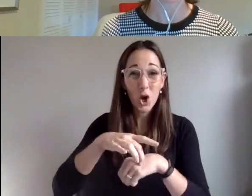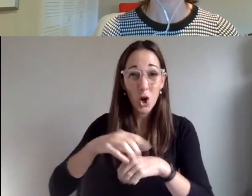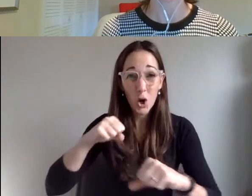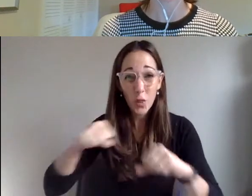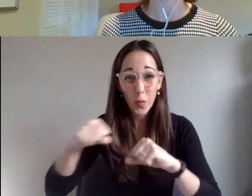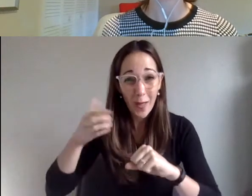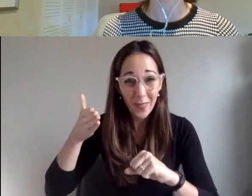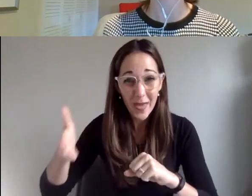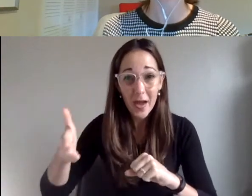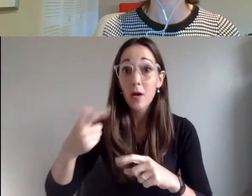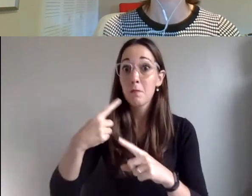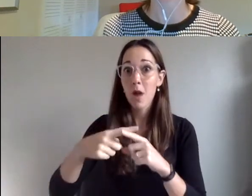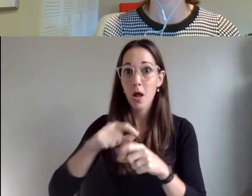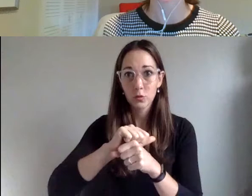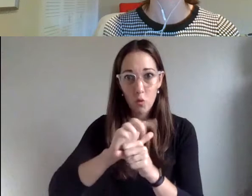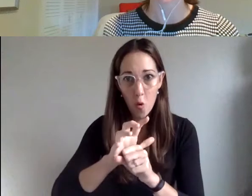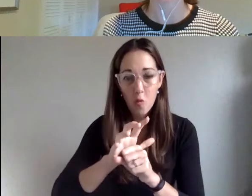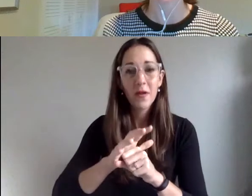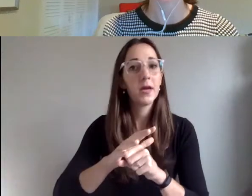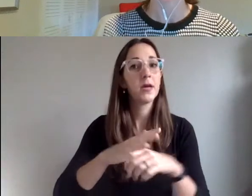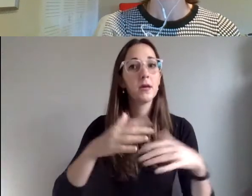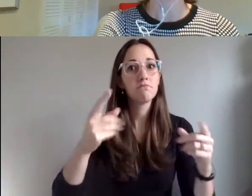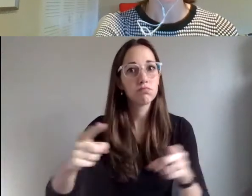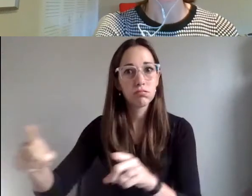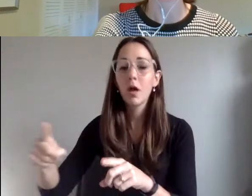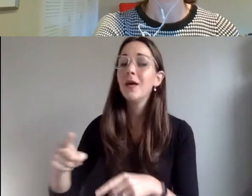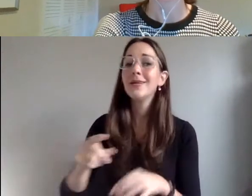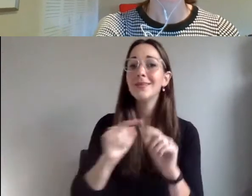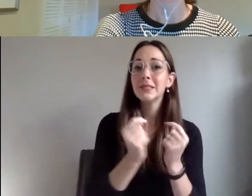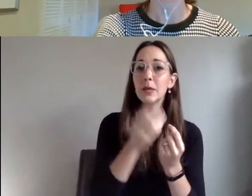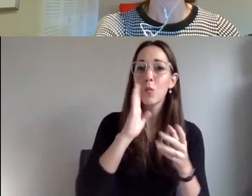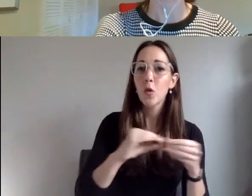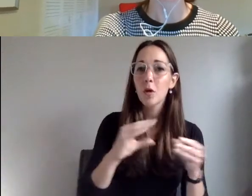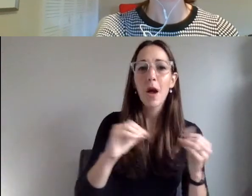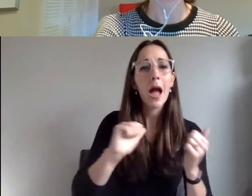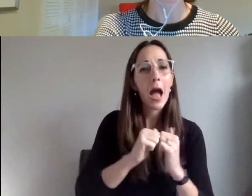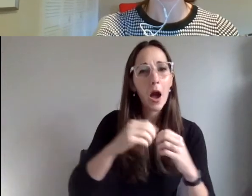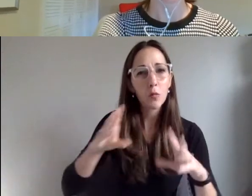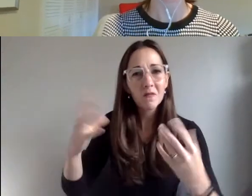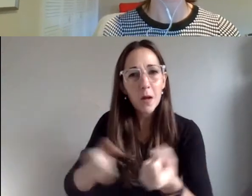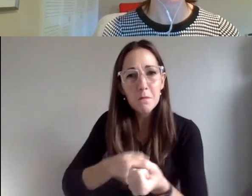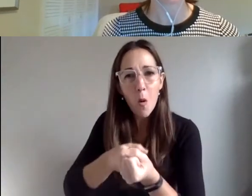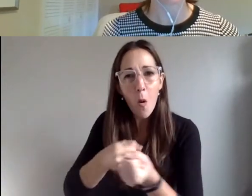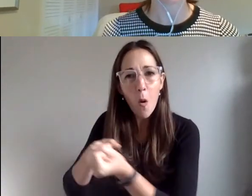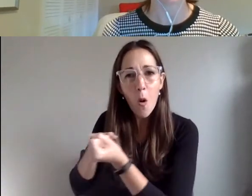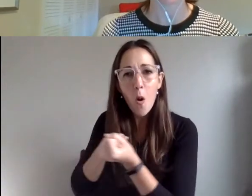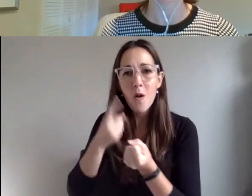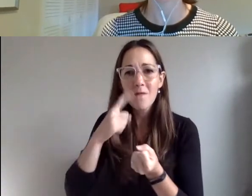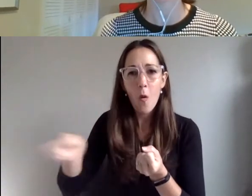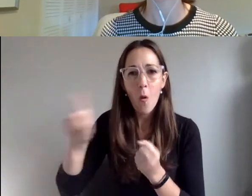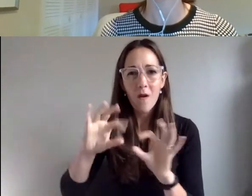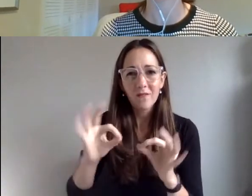be talking with us about how they are supporting families to care for their children and support theirs and their